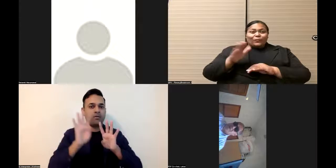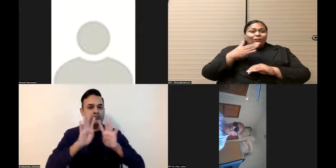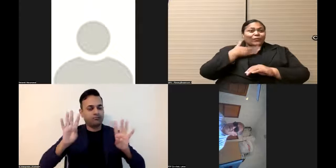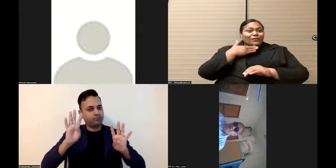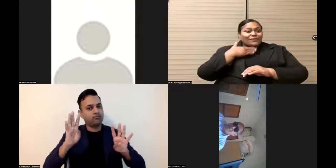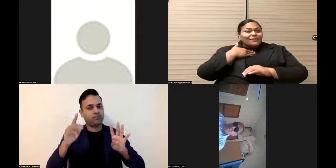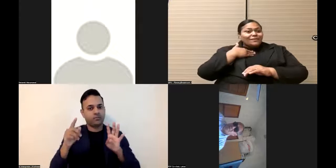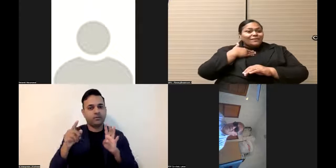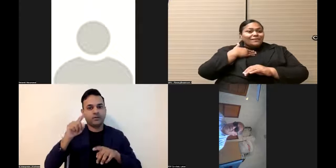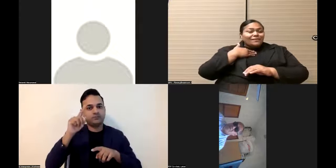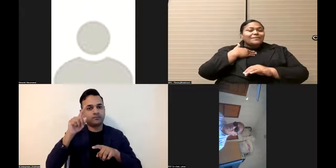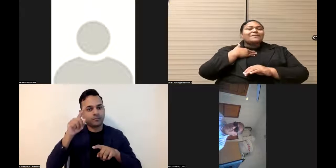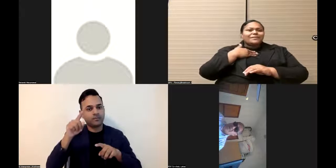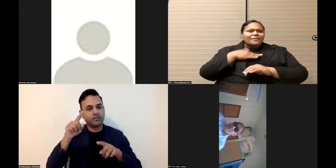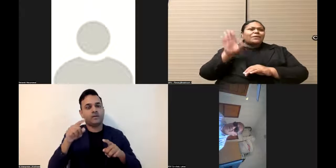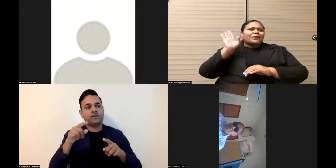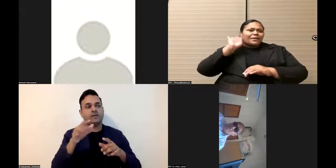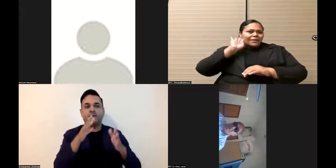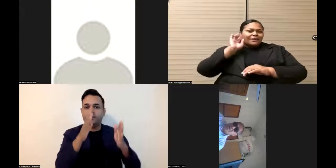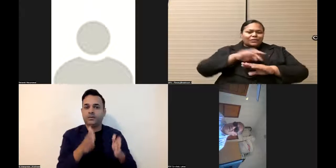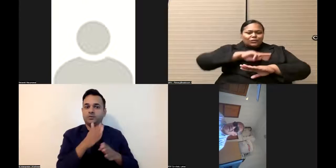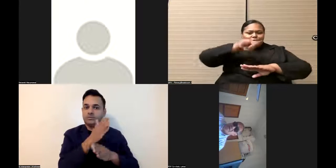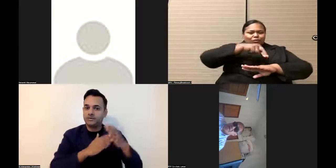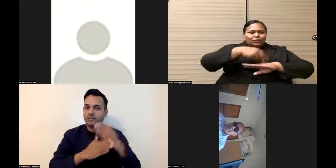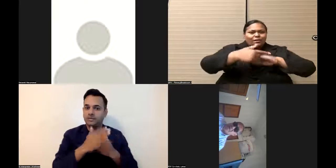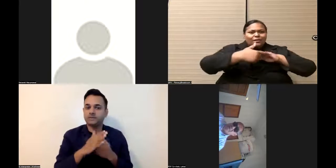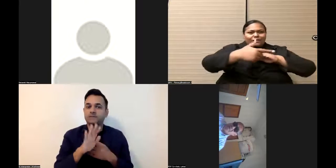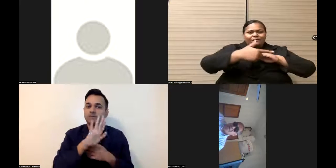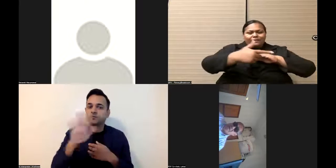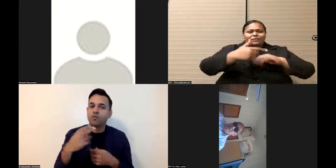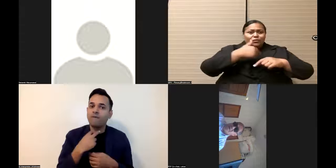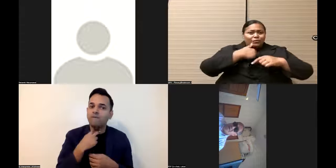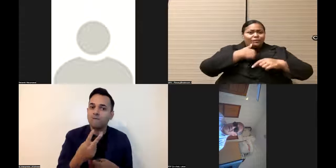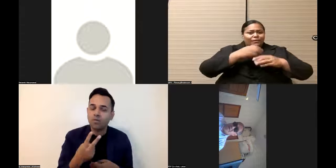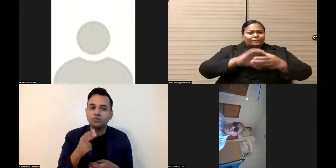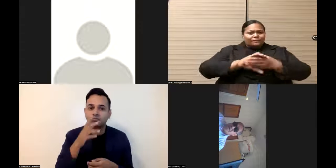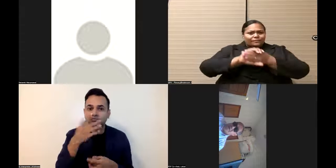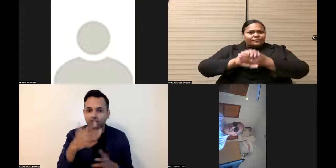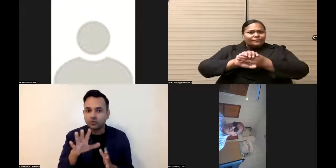I congratulate you all for your leadership and your